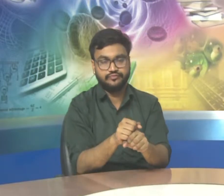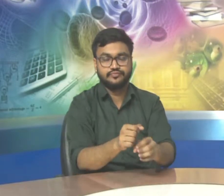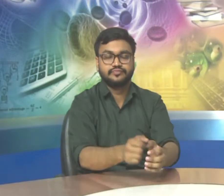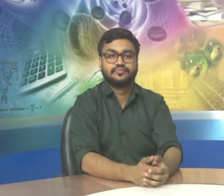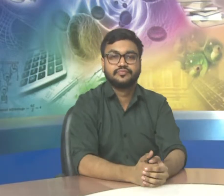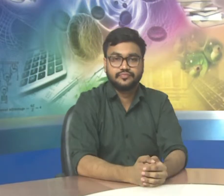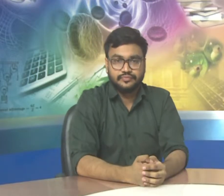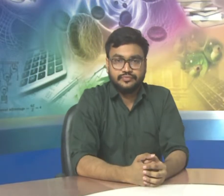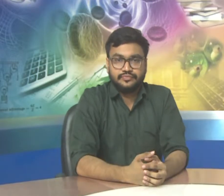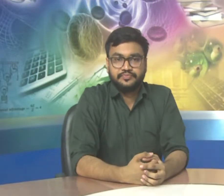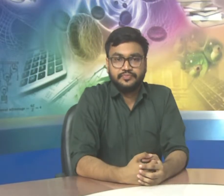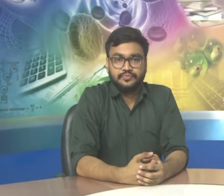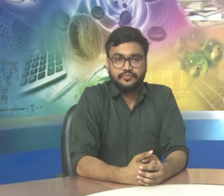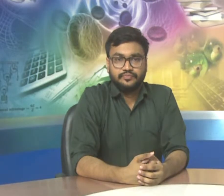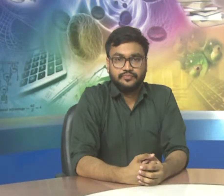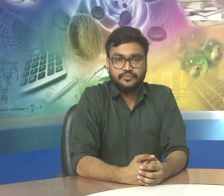direction of force and work.